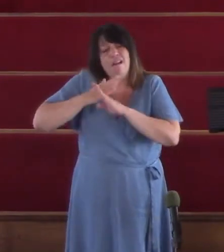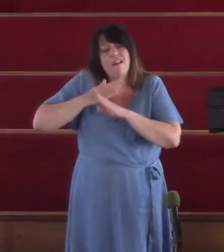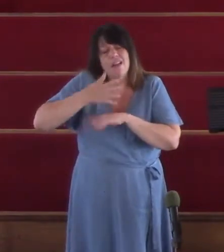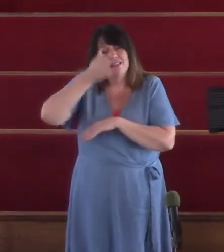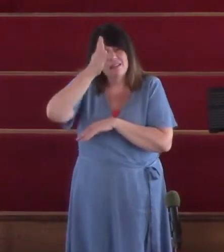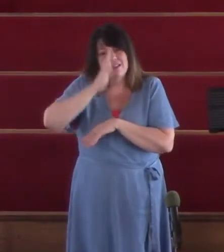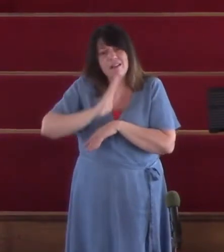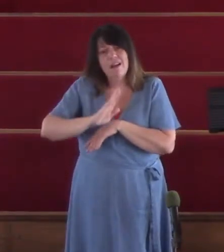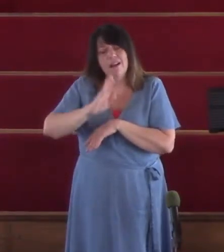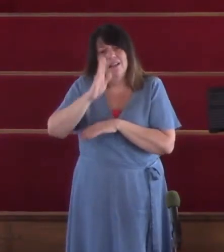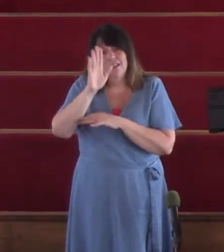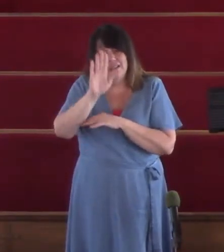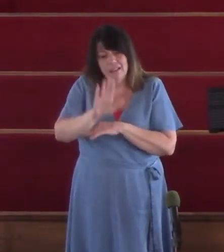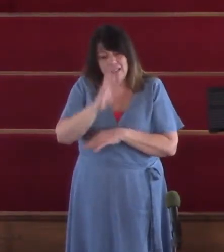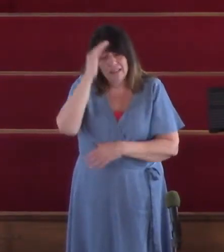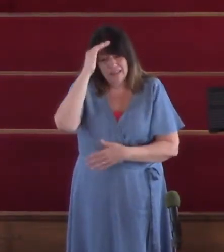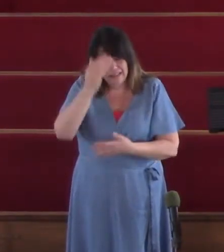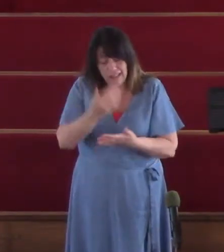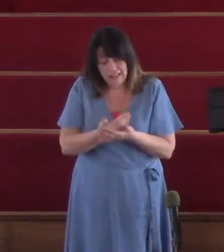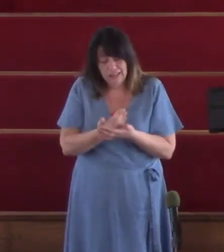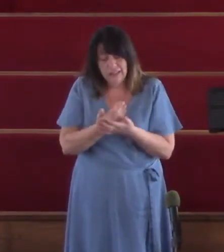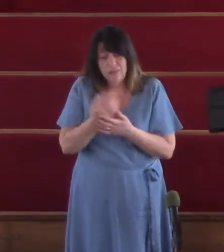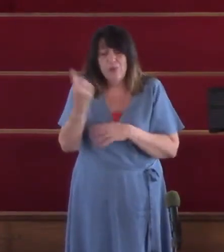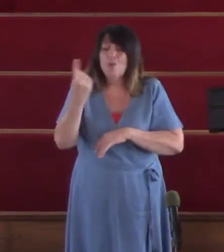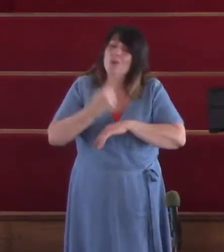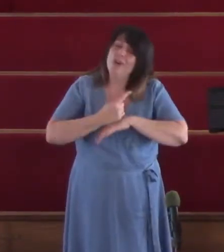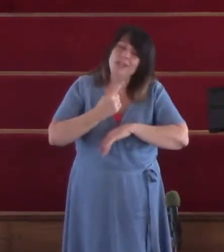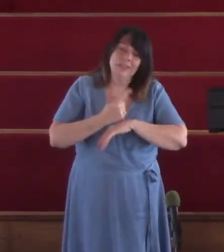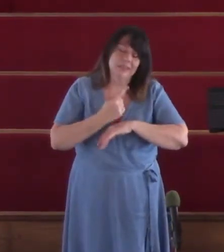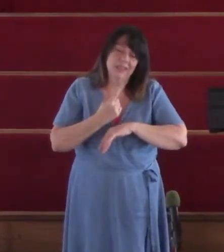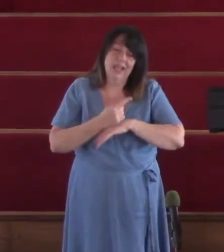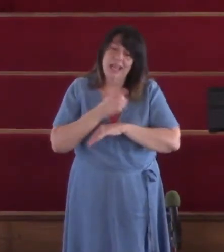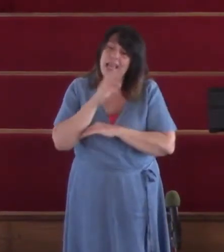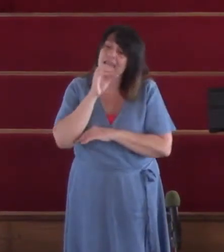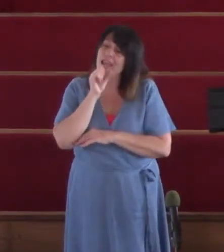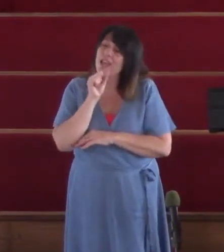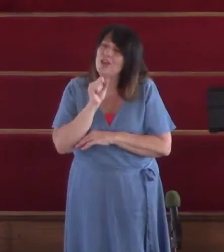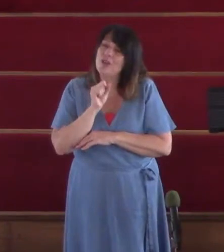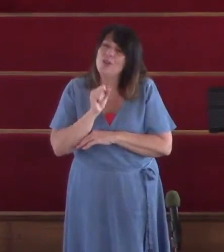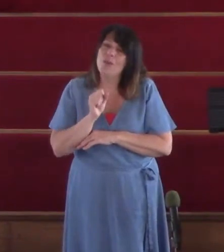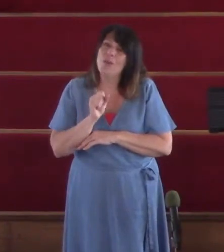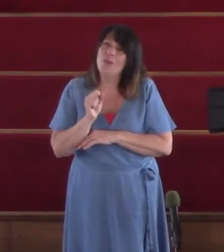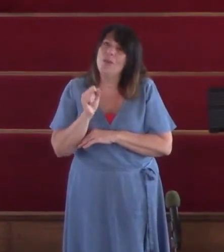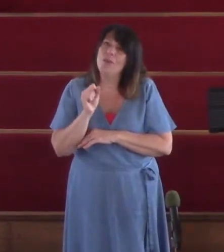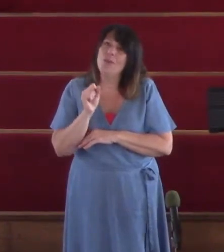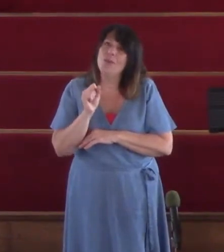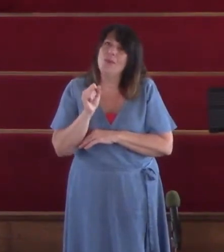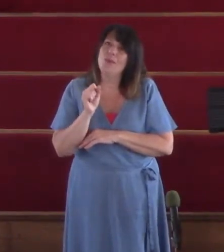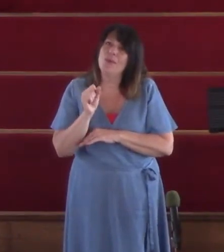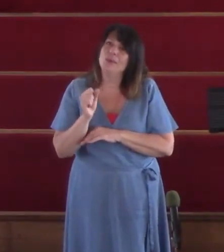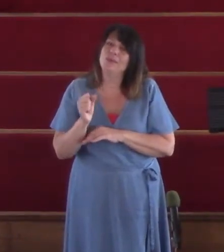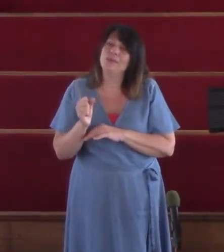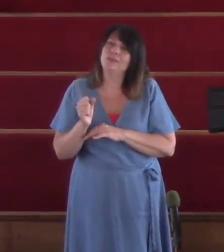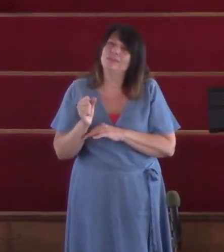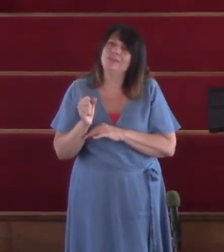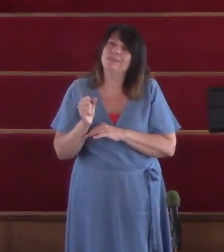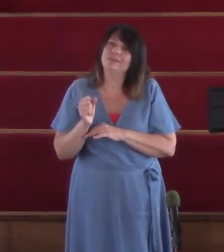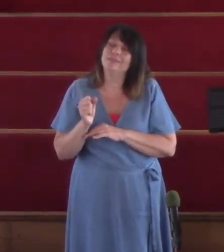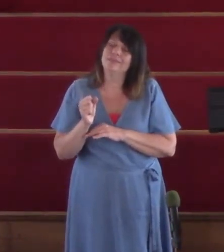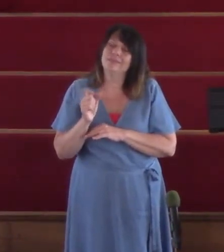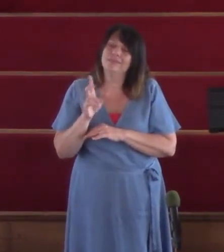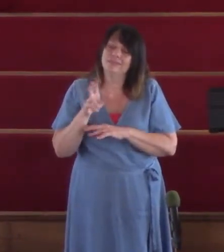loving Savior, my friend, that one day at an old-fashioned altar of prayer, my friend, when we got